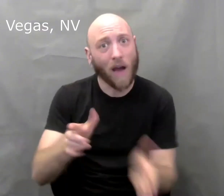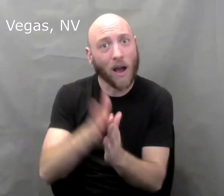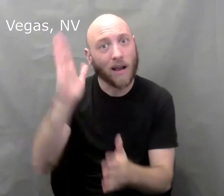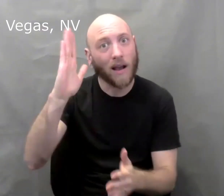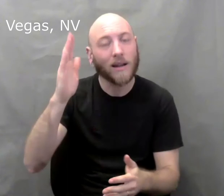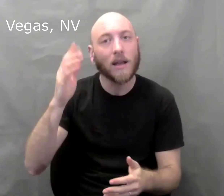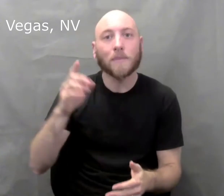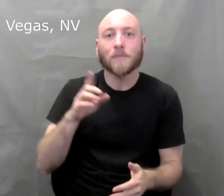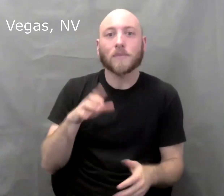24 years.